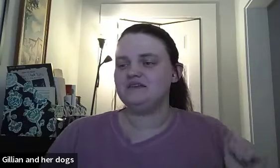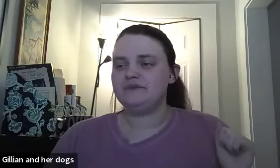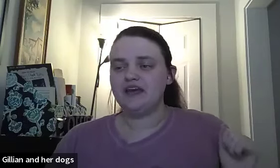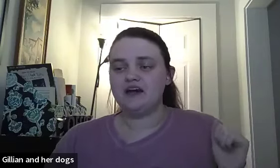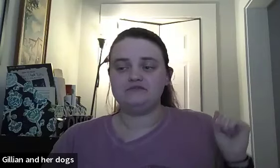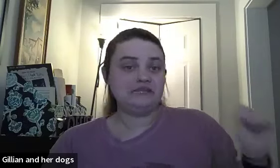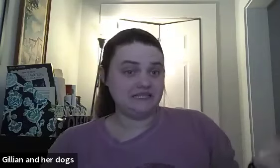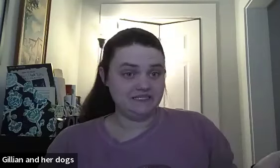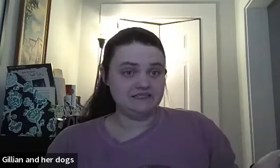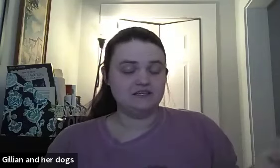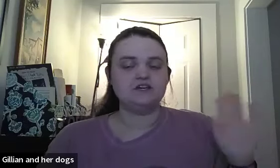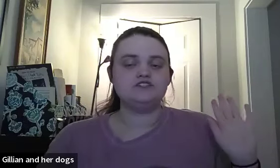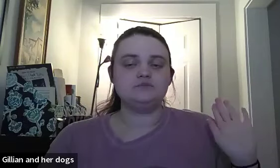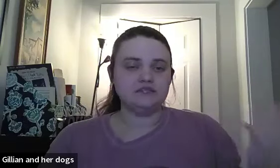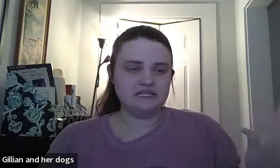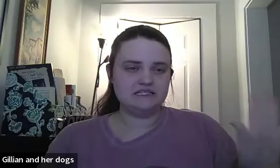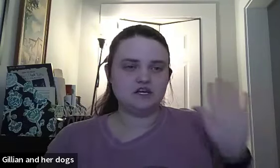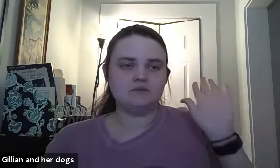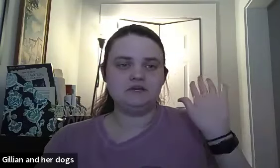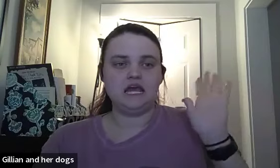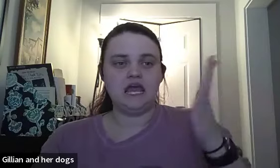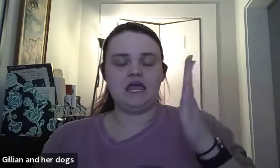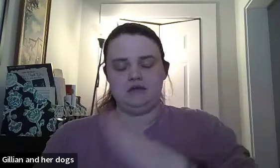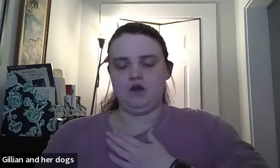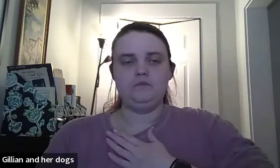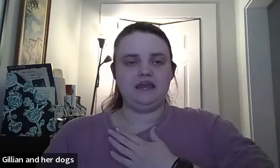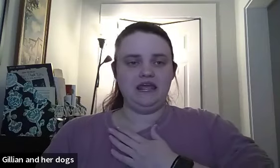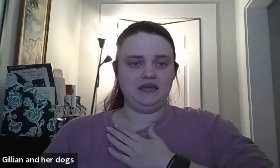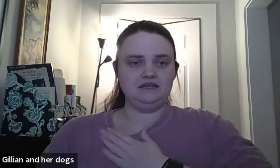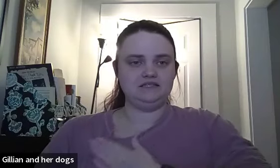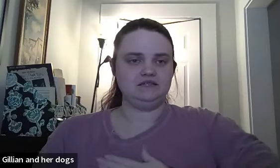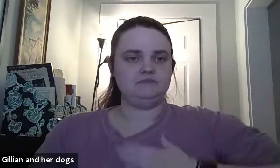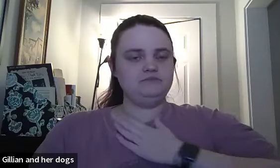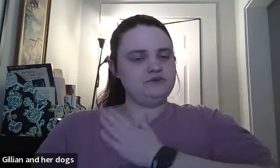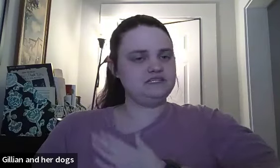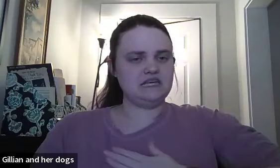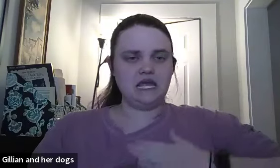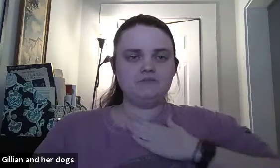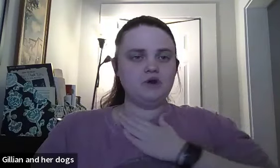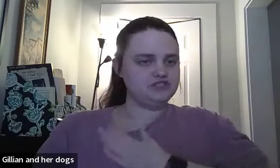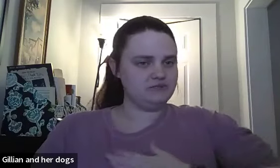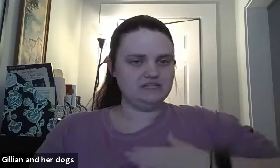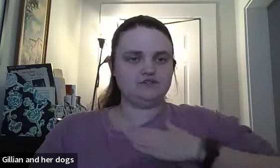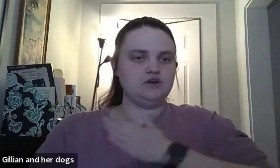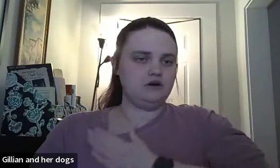Then we have please. So please is gonna be a open hand, but the same motion we did for